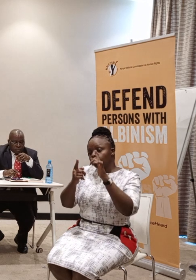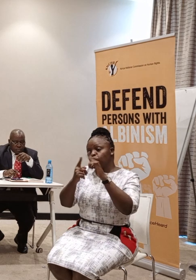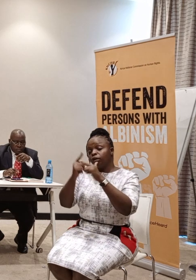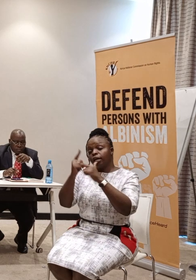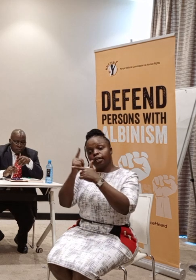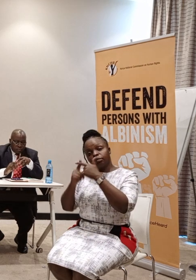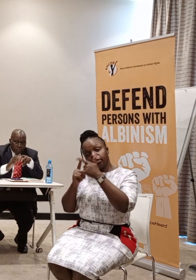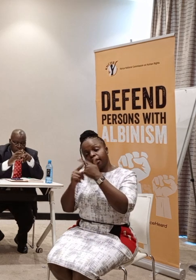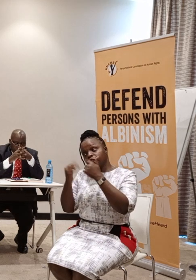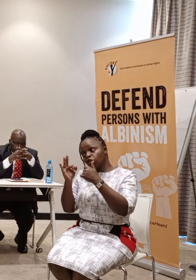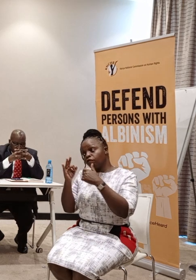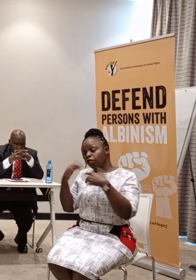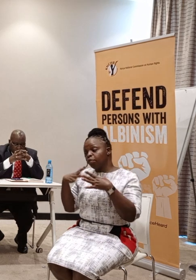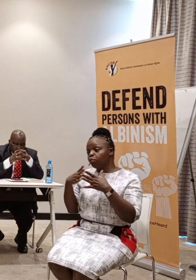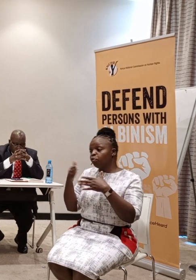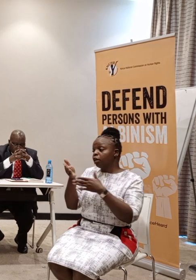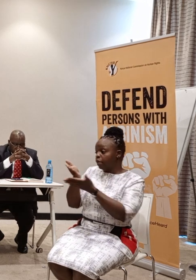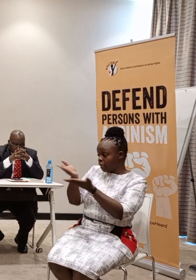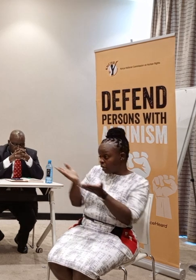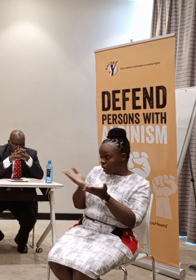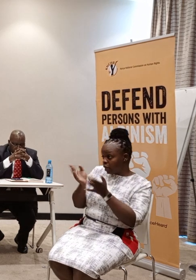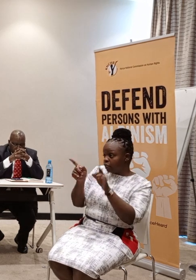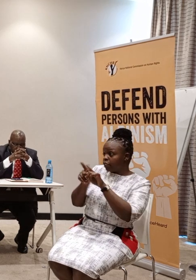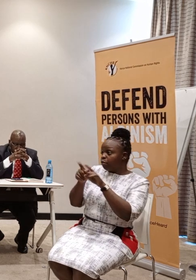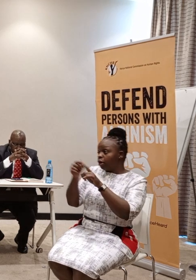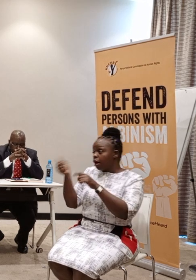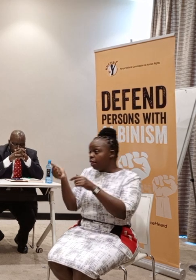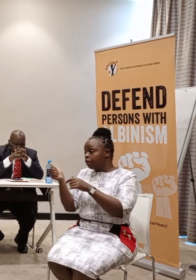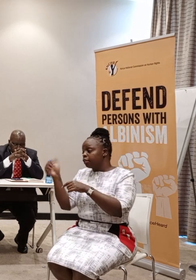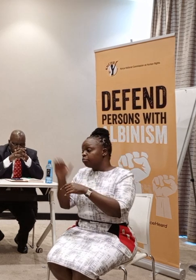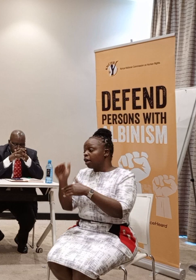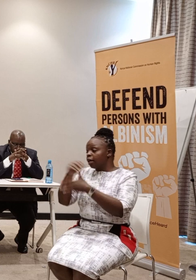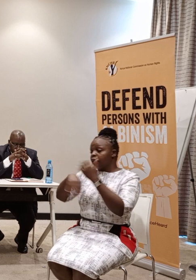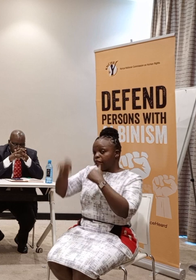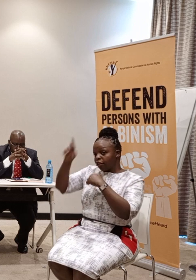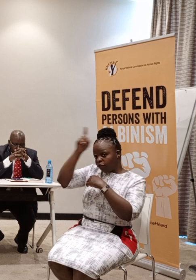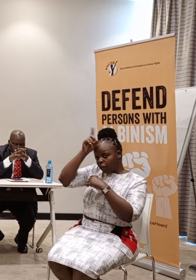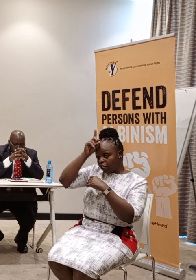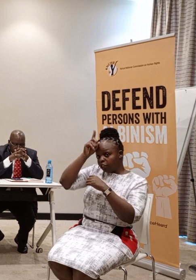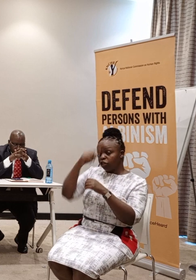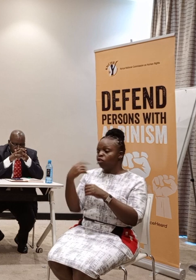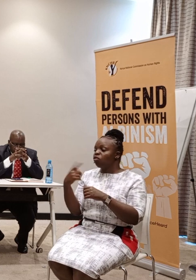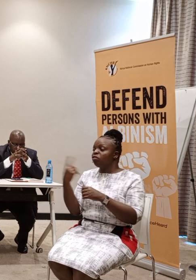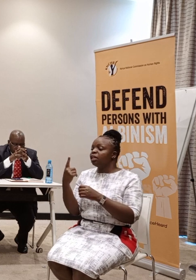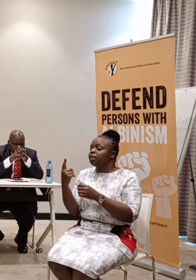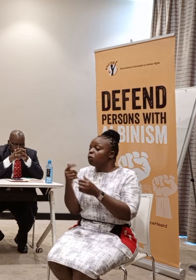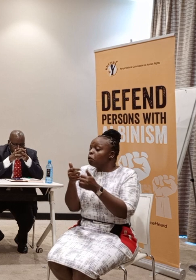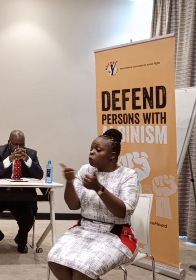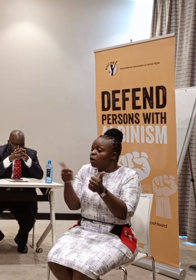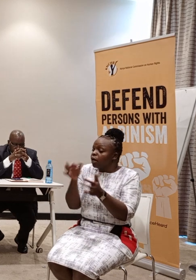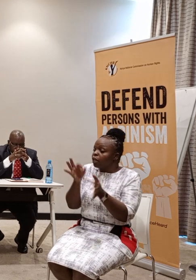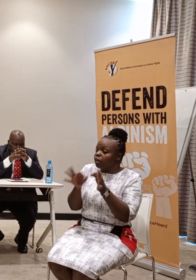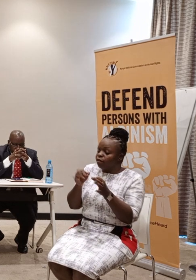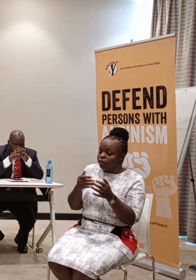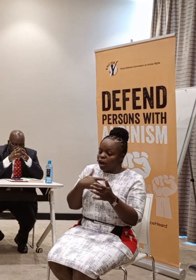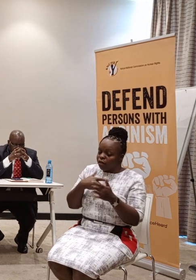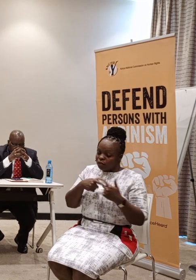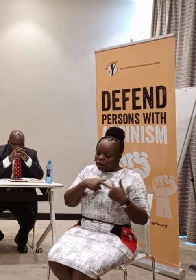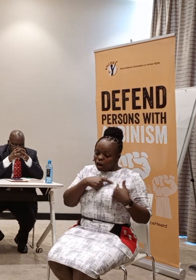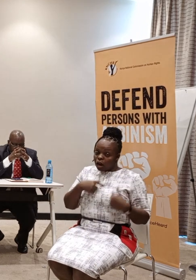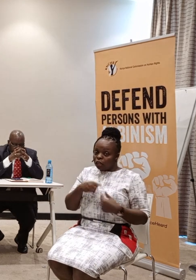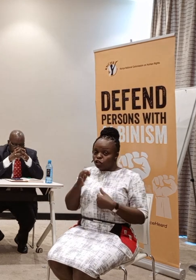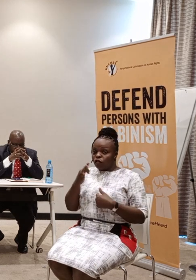of the people in this room and those that are back in our villages. It can only be effective if it has the heart of those that